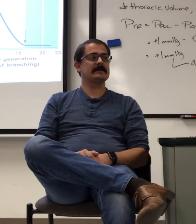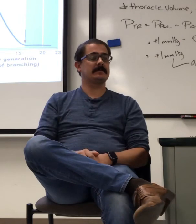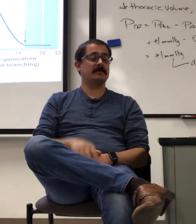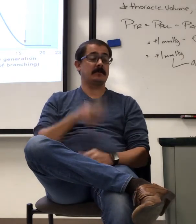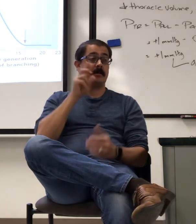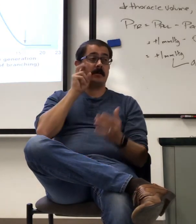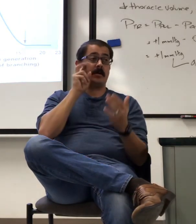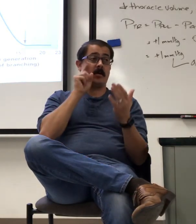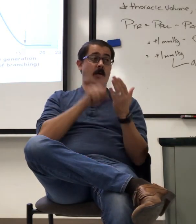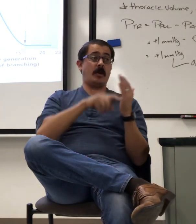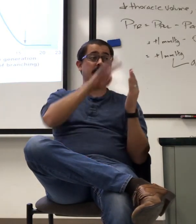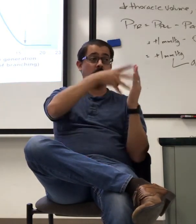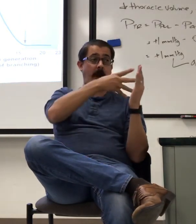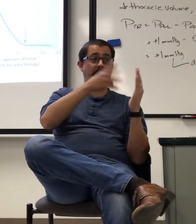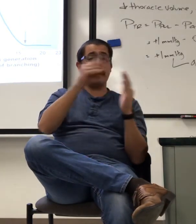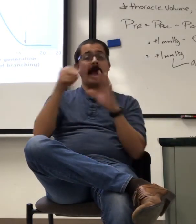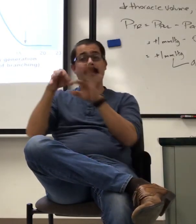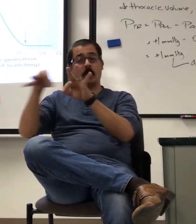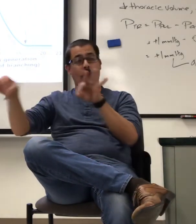the equation.